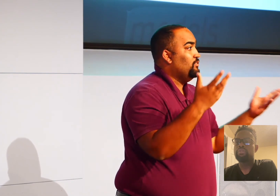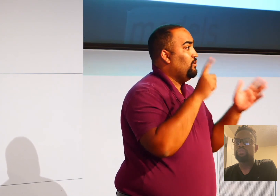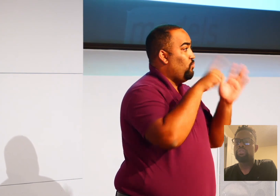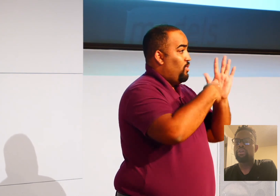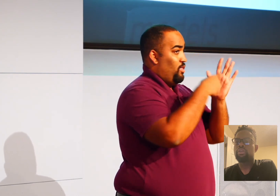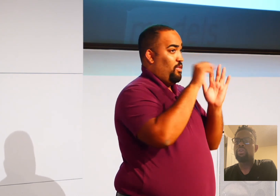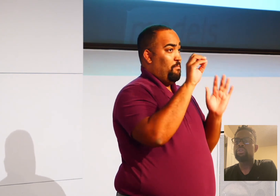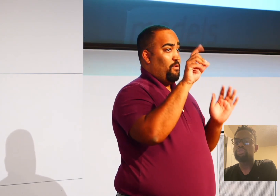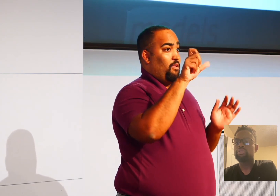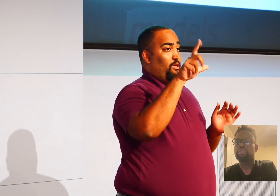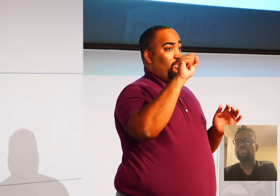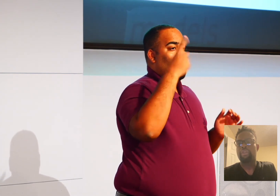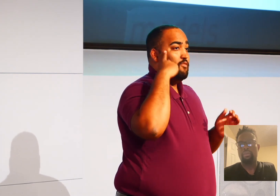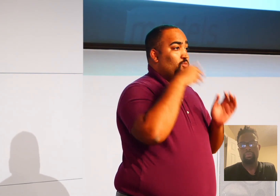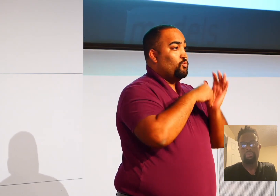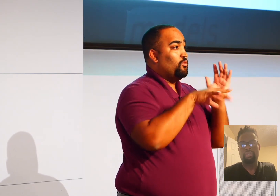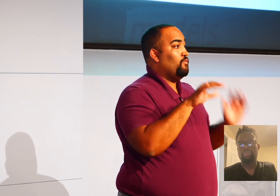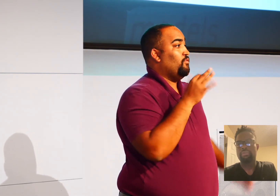Now, cultural problems